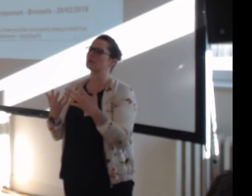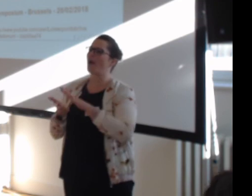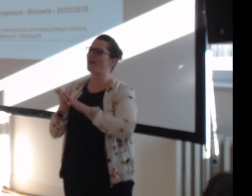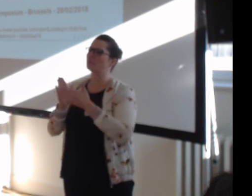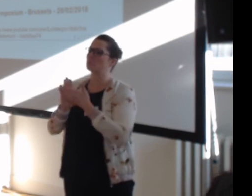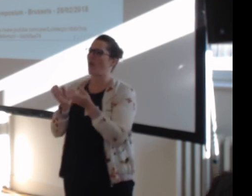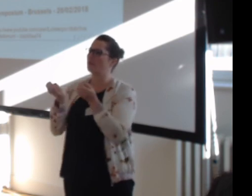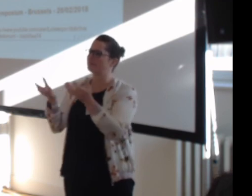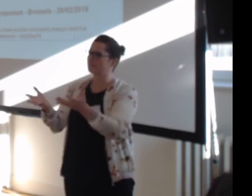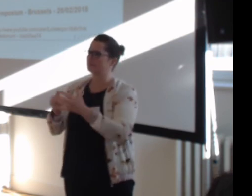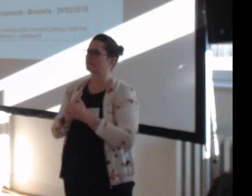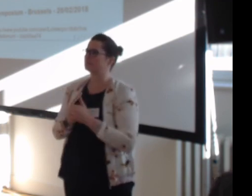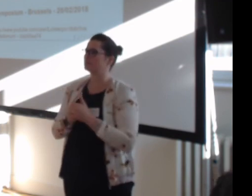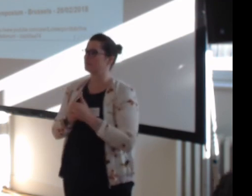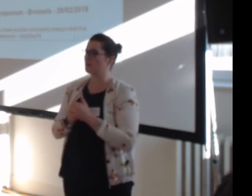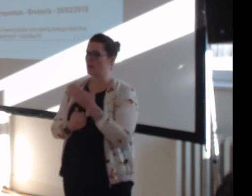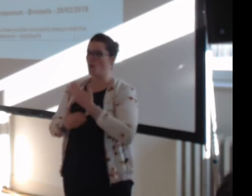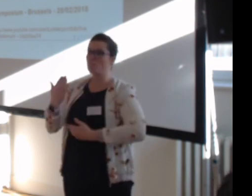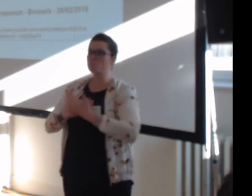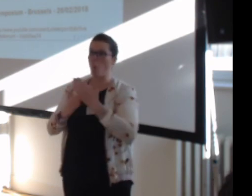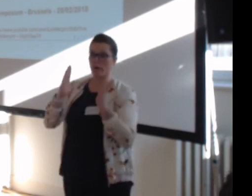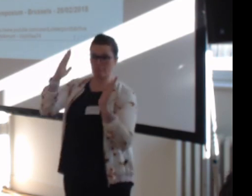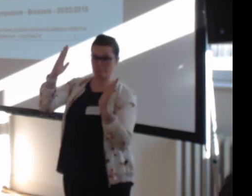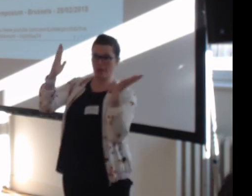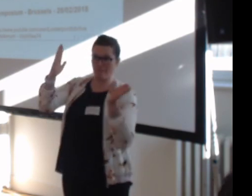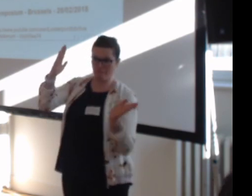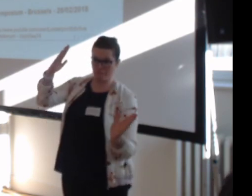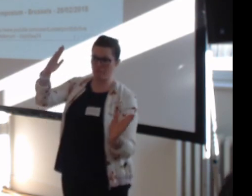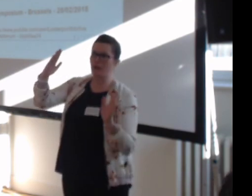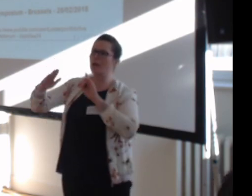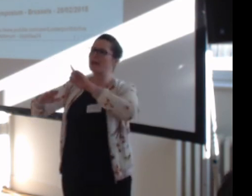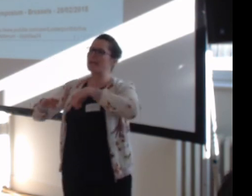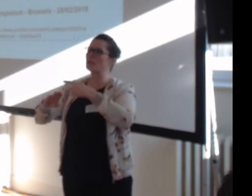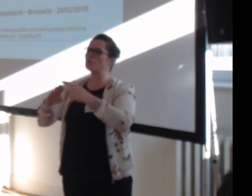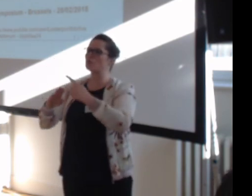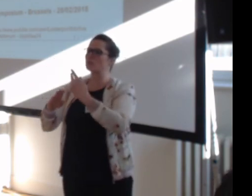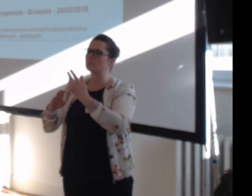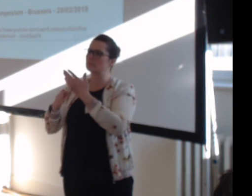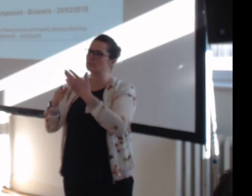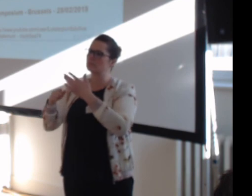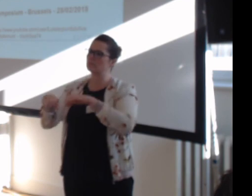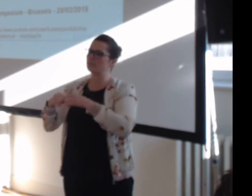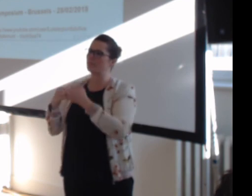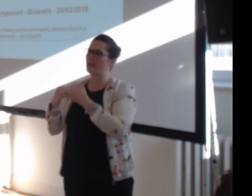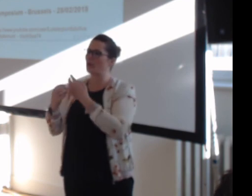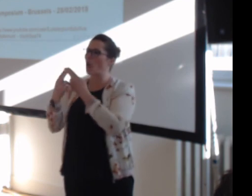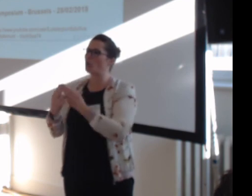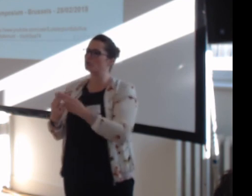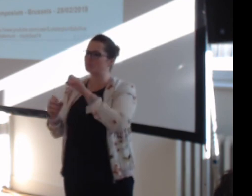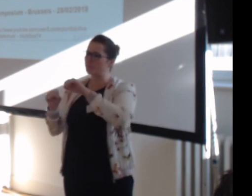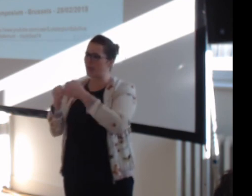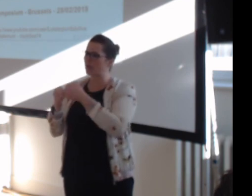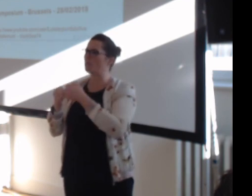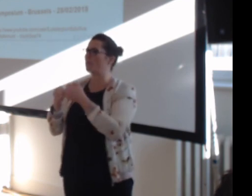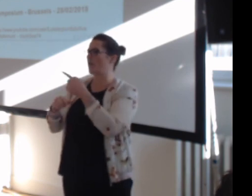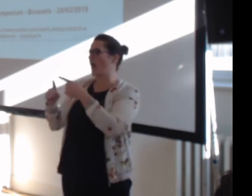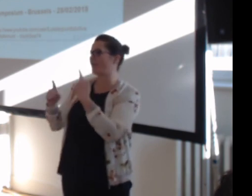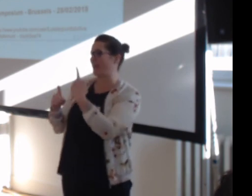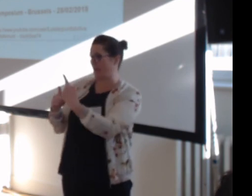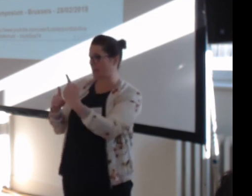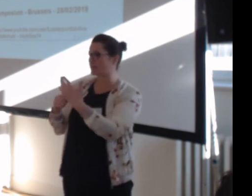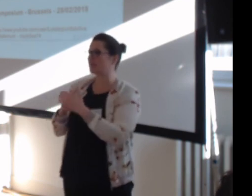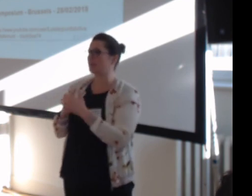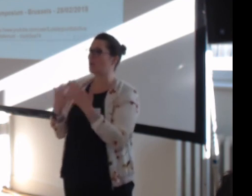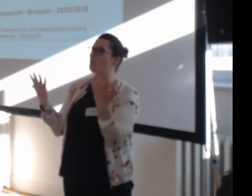arrangements. After the morning session, we have a 1-hour lunch break at 12:30, and lunch will be